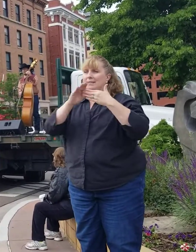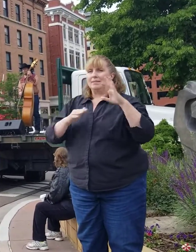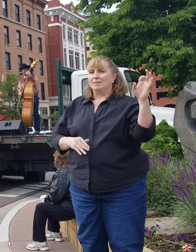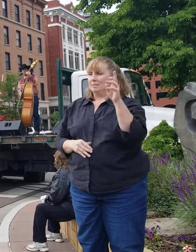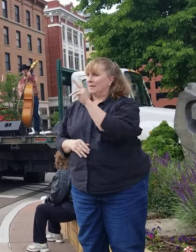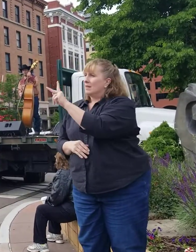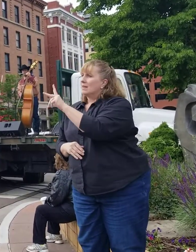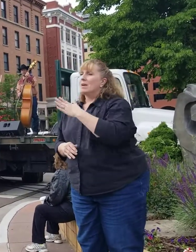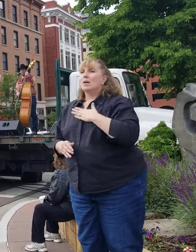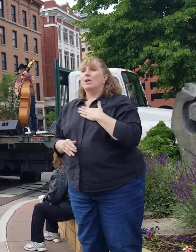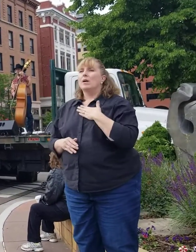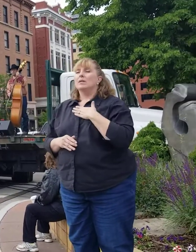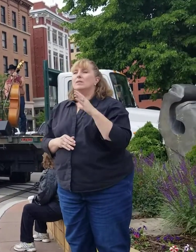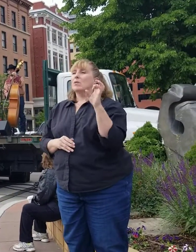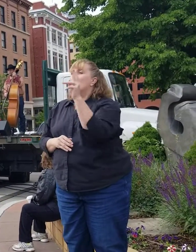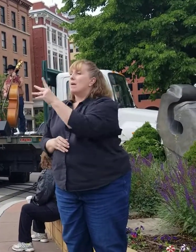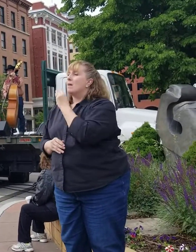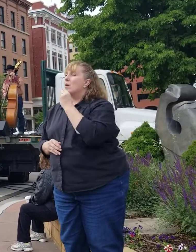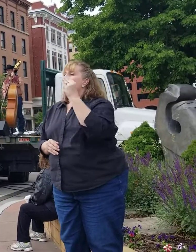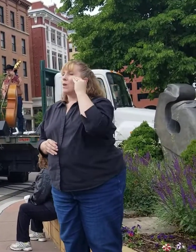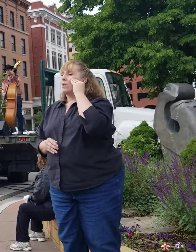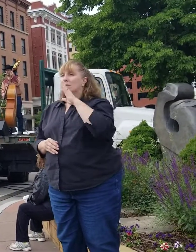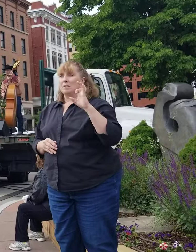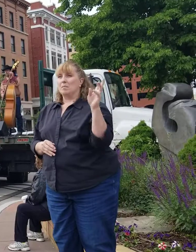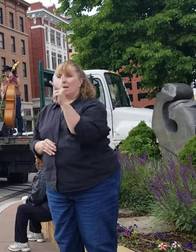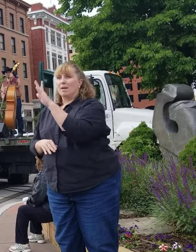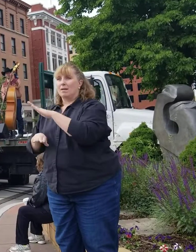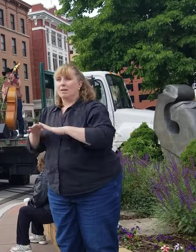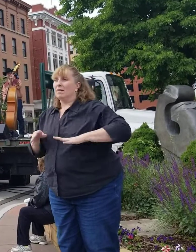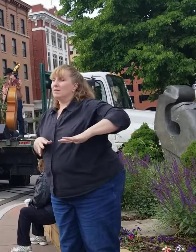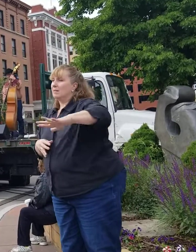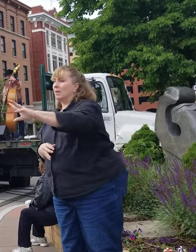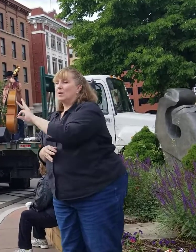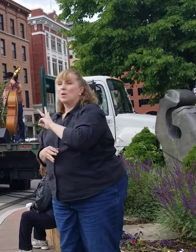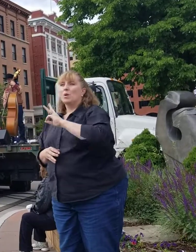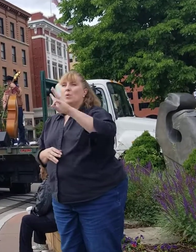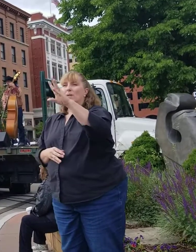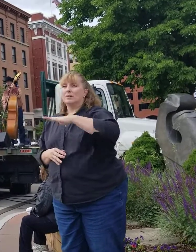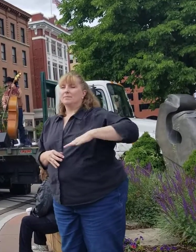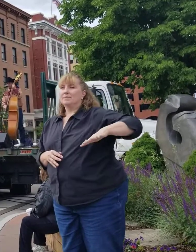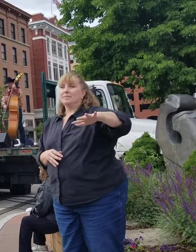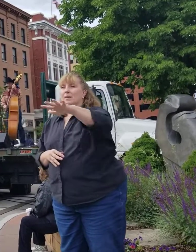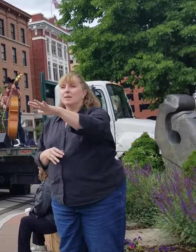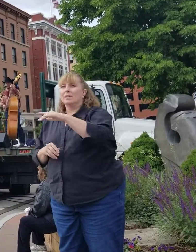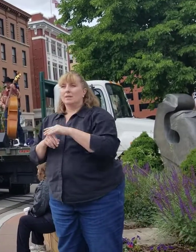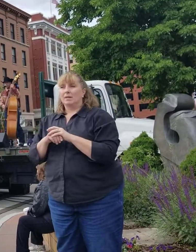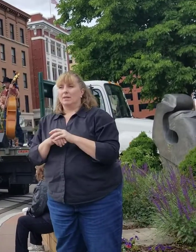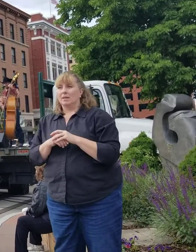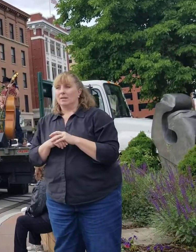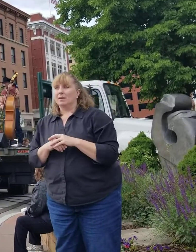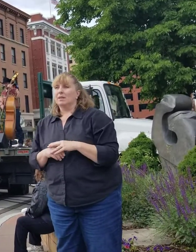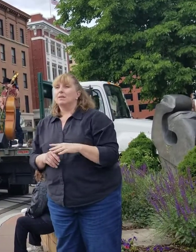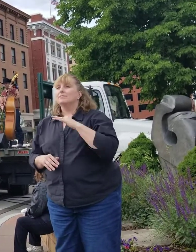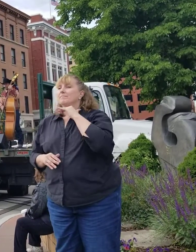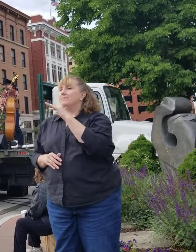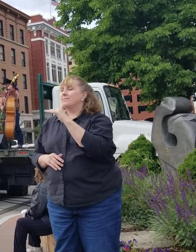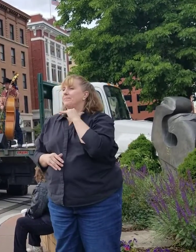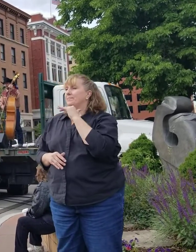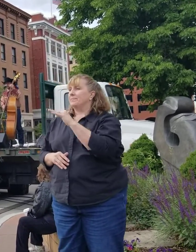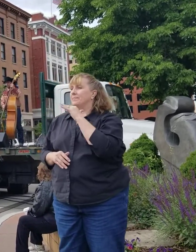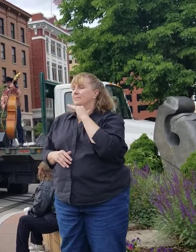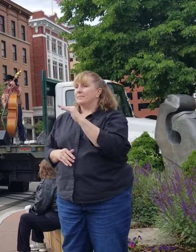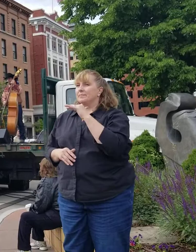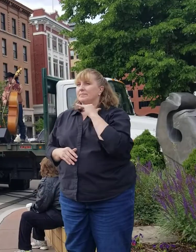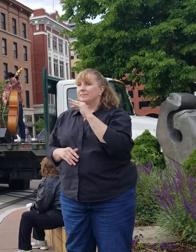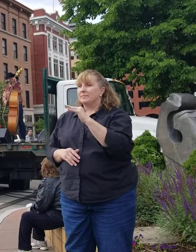I wanna be back home Back on this western plane I wanna drink my jolly I wanna